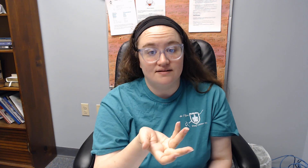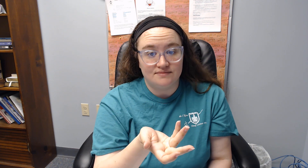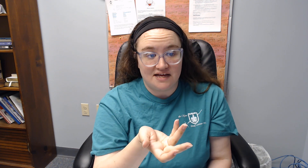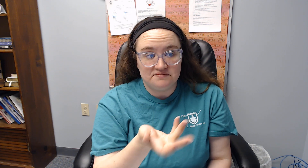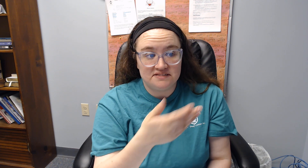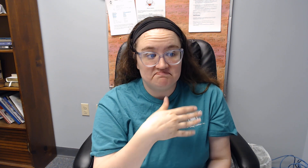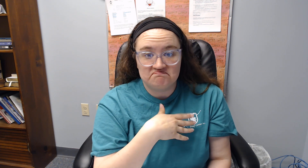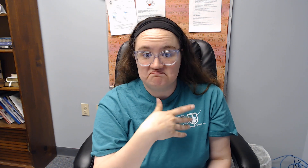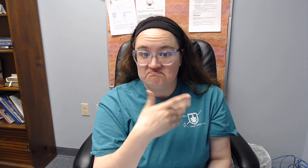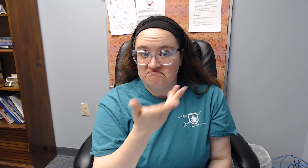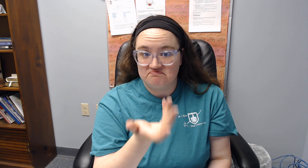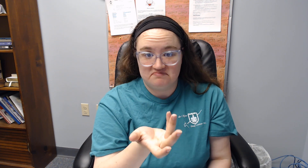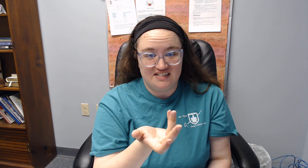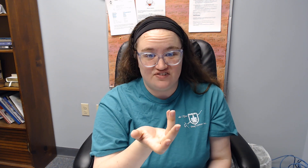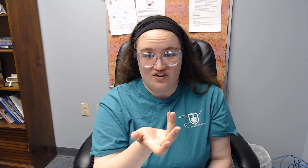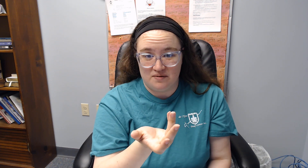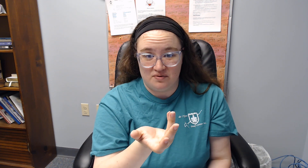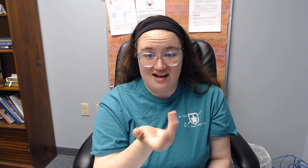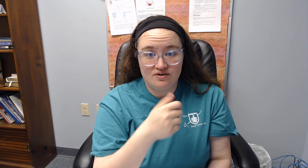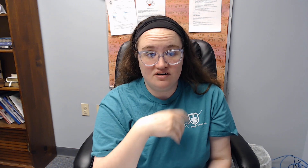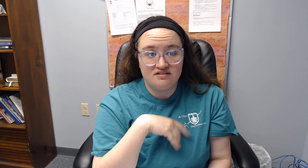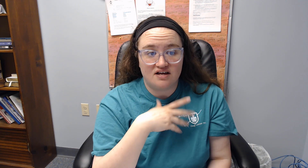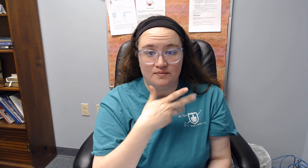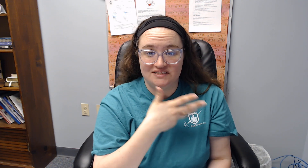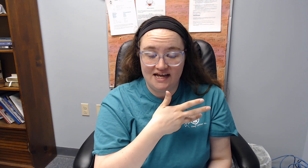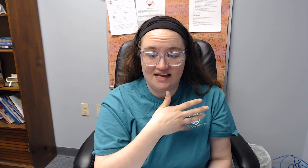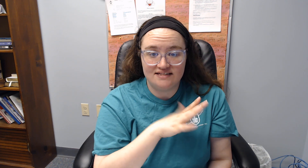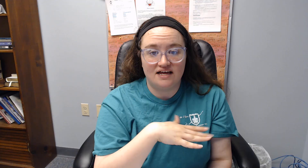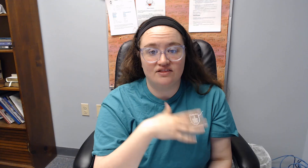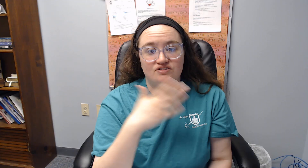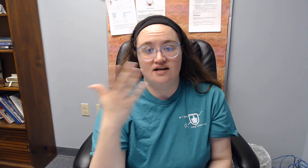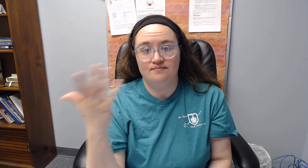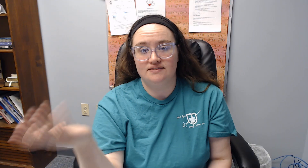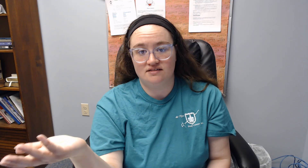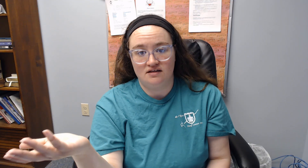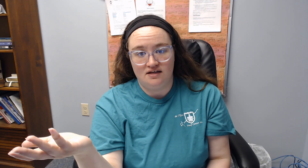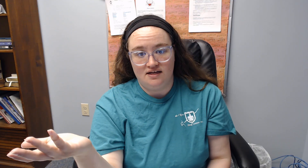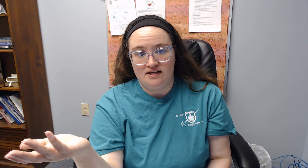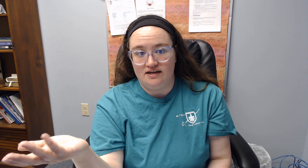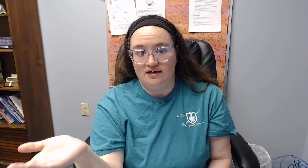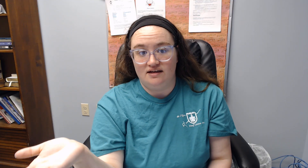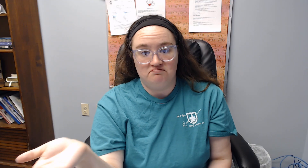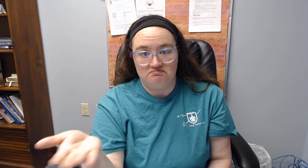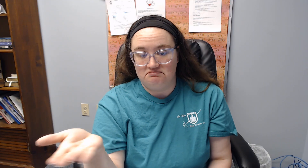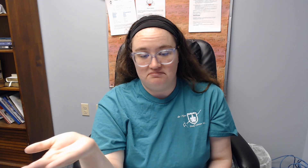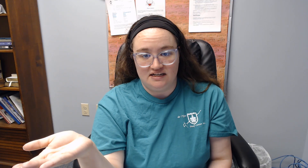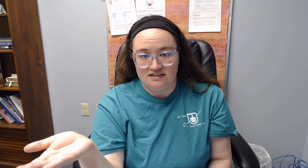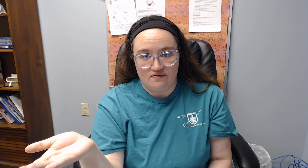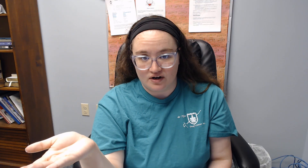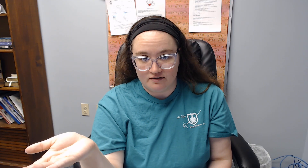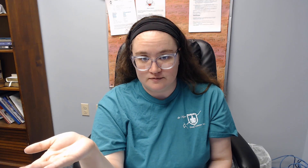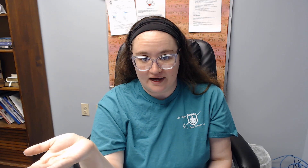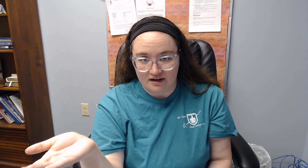Sometimes it's for a couple hours, a couple days. Other times it never comes back at all.